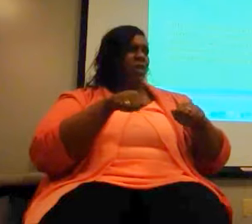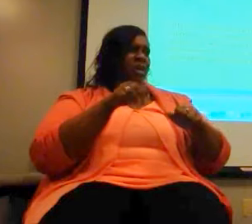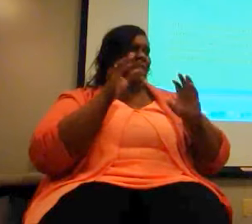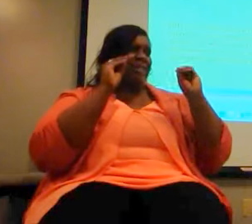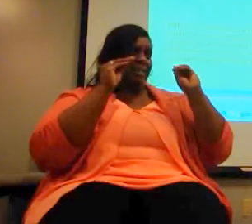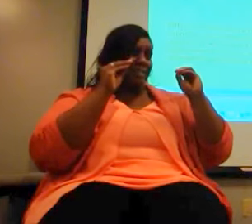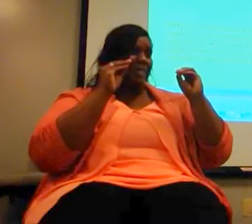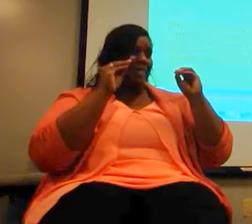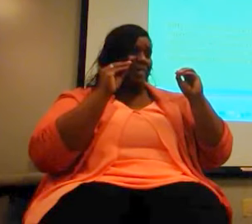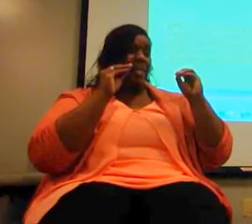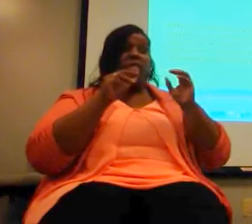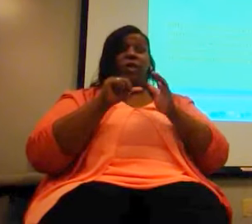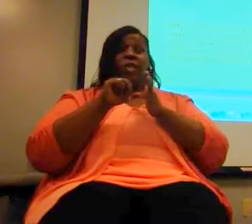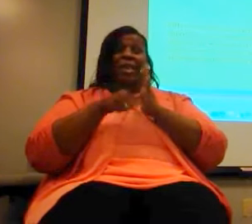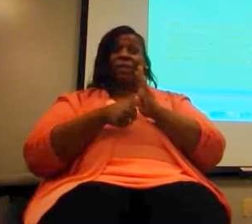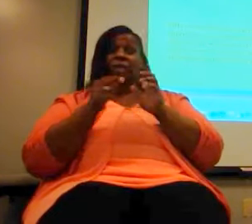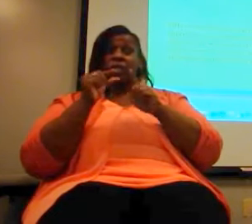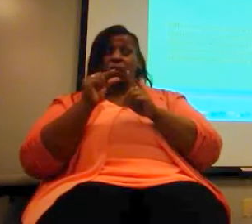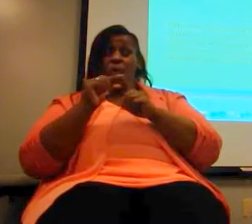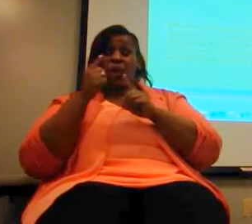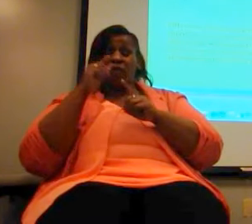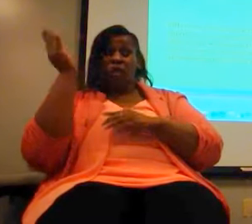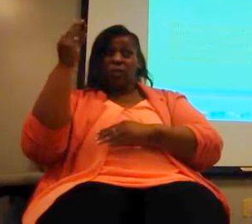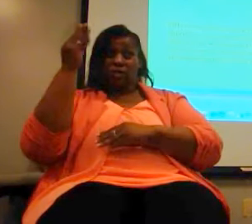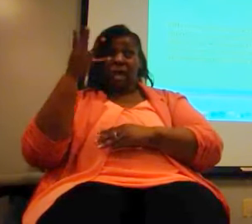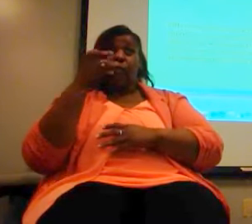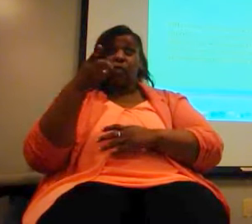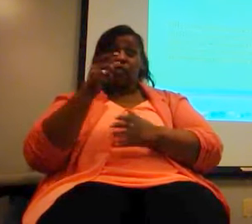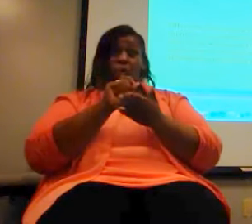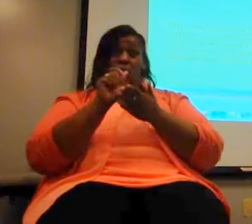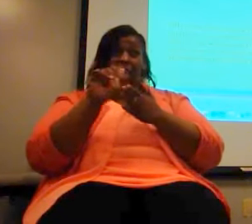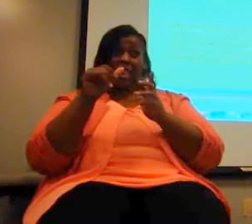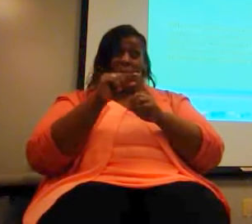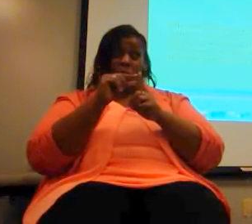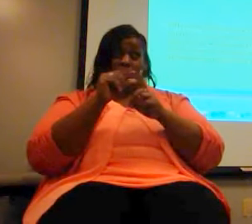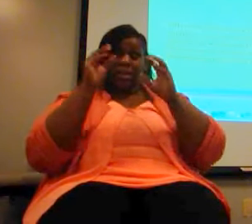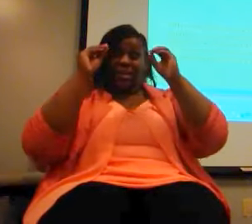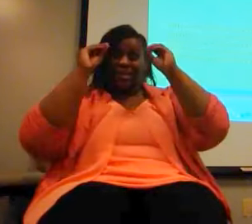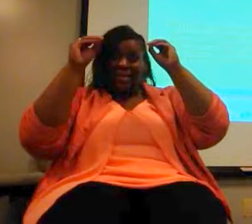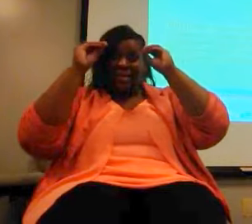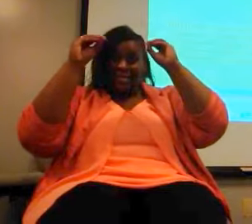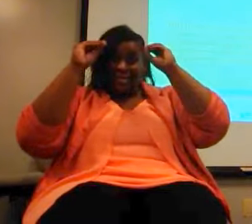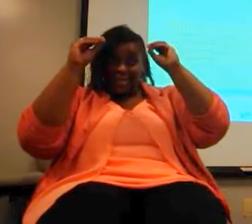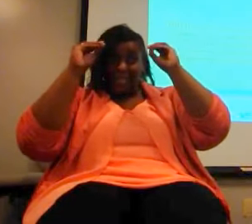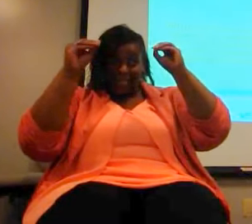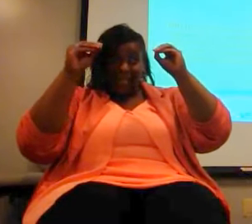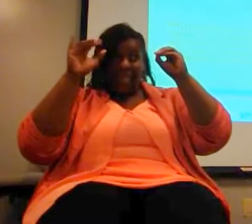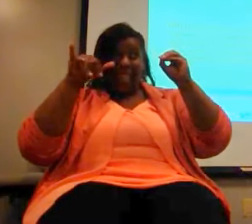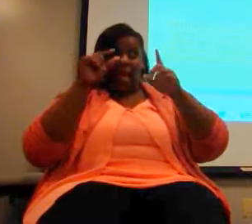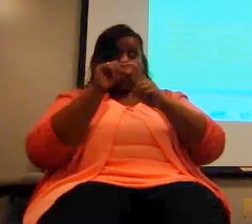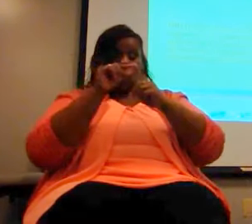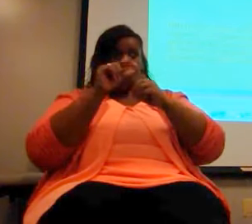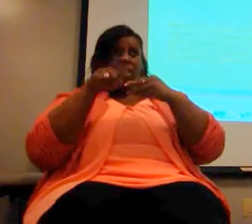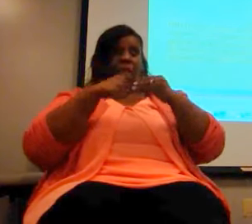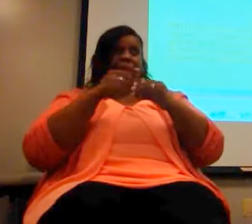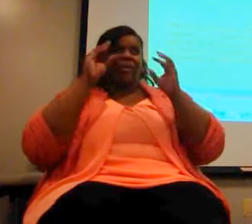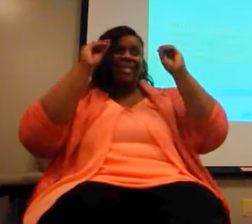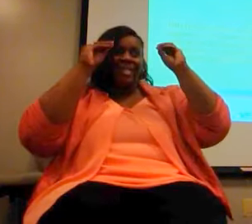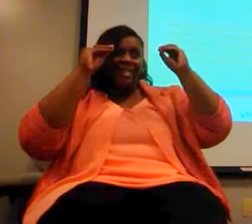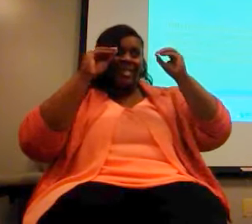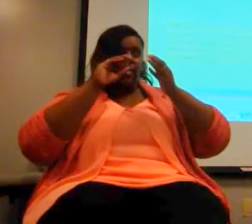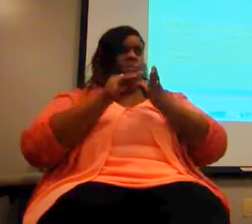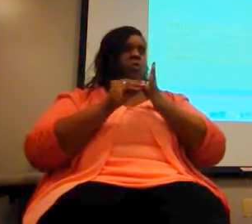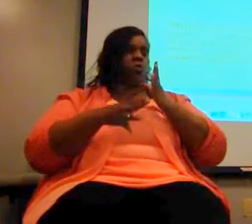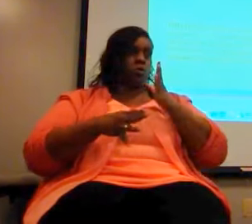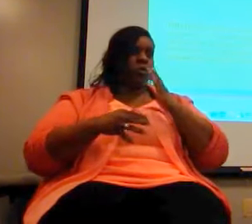is the buzzword for this whole presentation. Everybody write this one down. Teach, teach, teach, teach. That's what this is about.